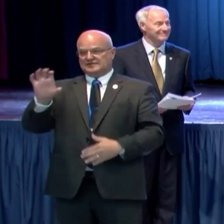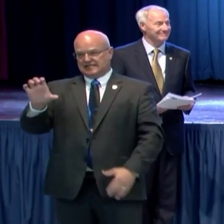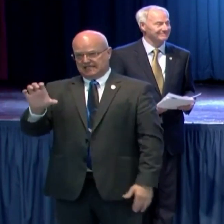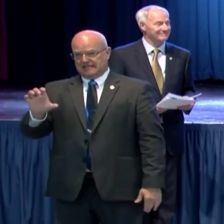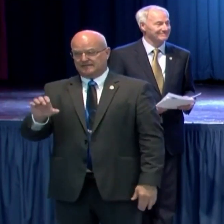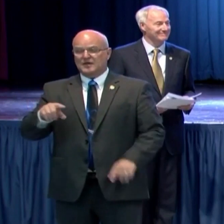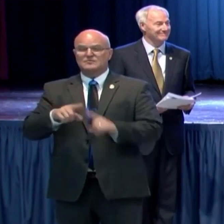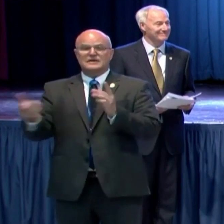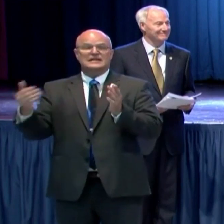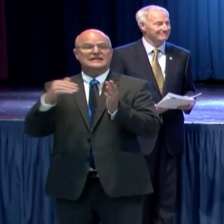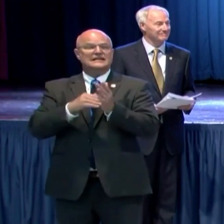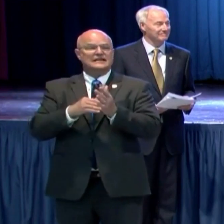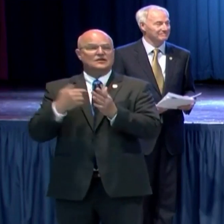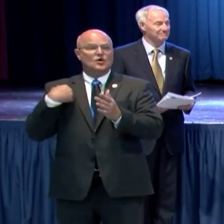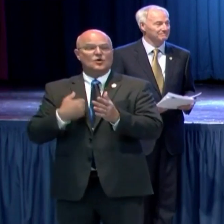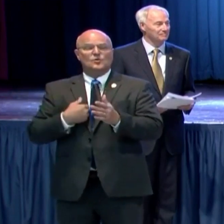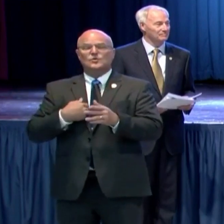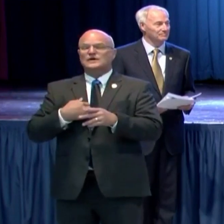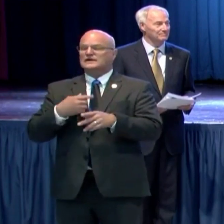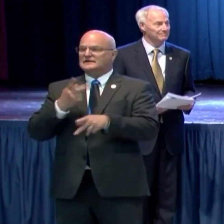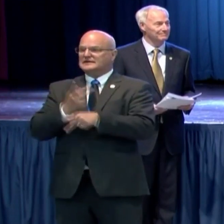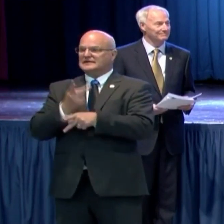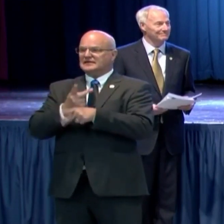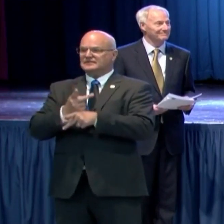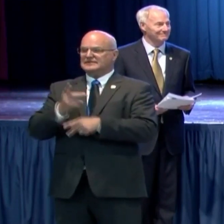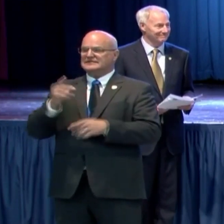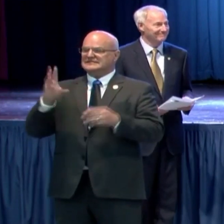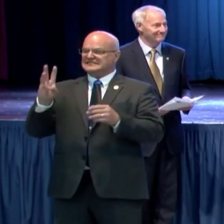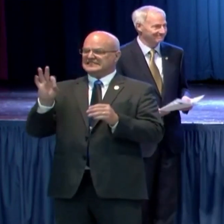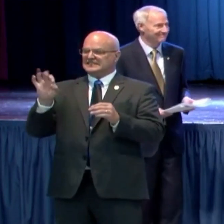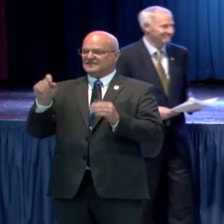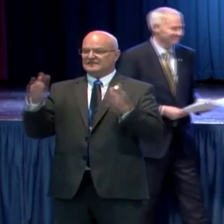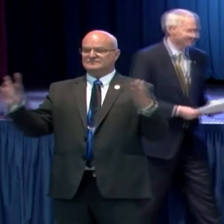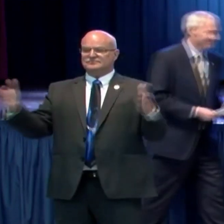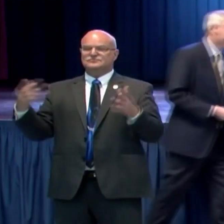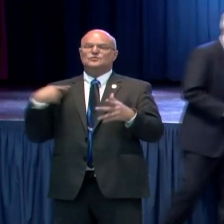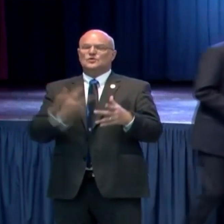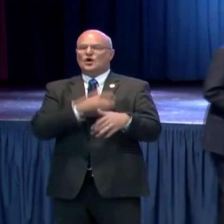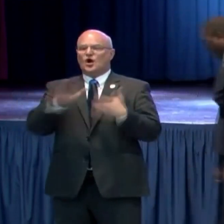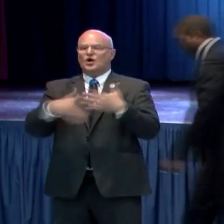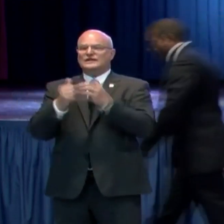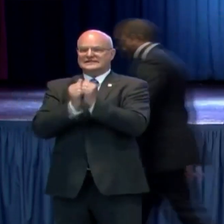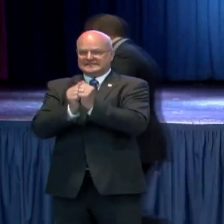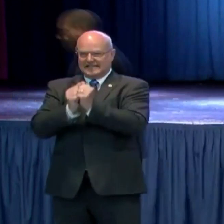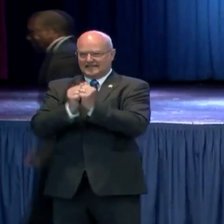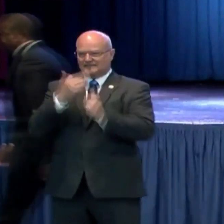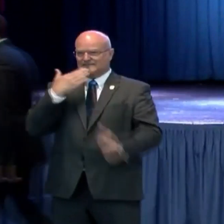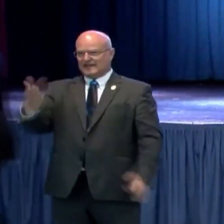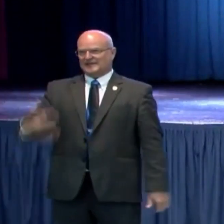City. But again, we're keeping it 6 here, and we're all in this together. Thank you.